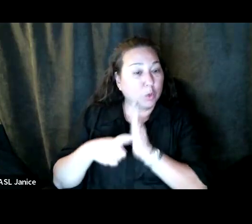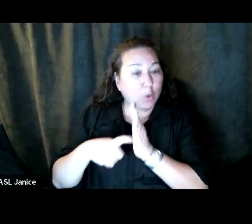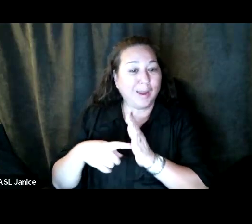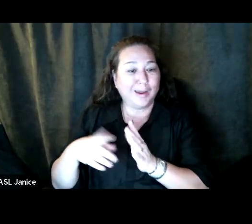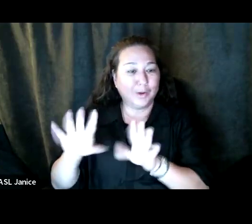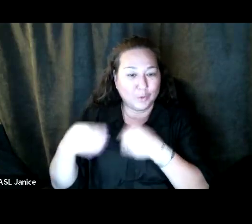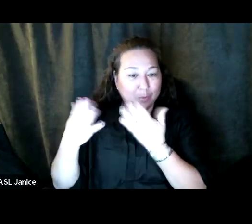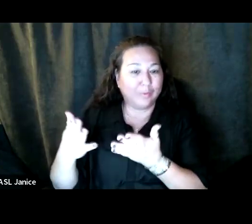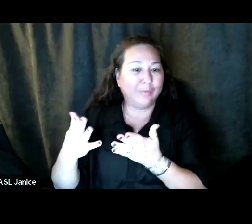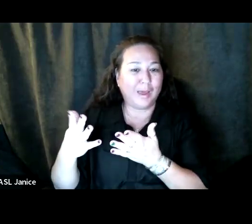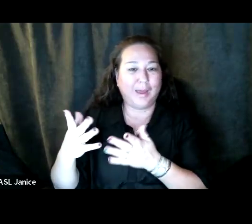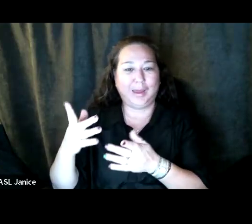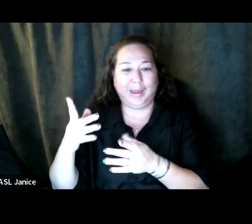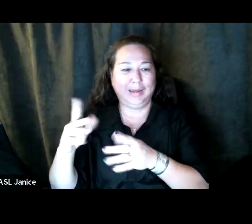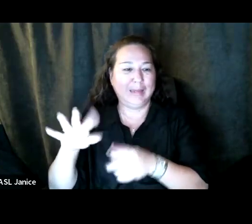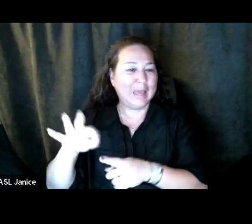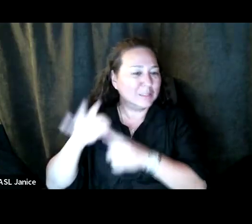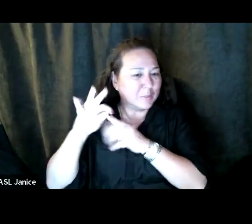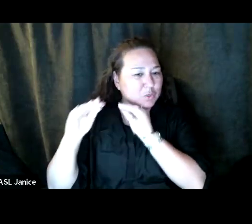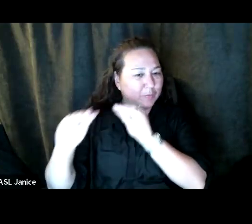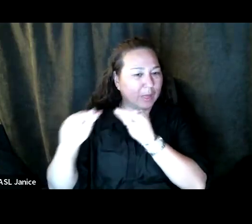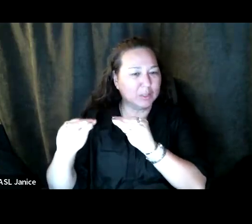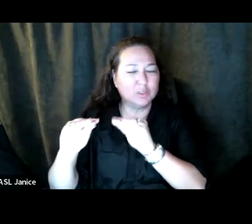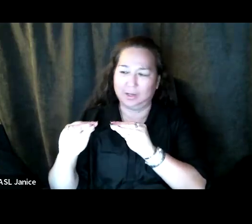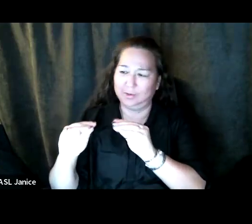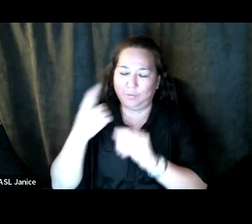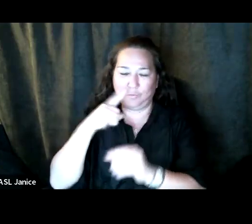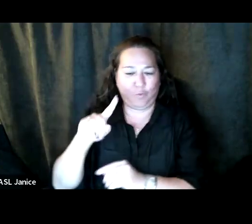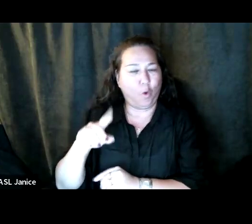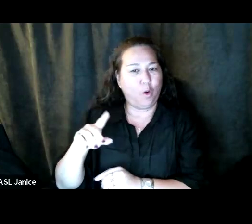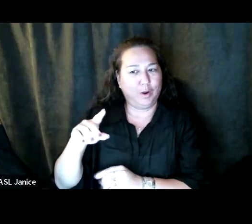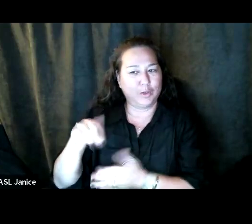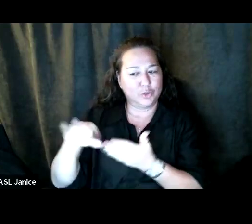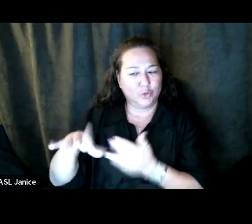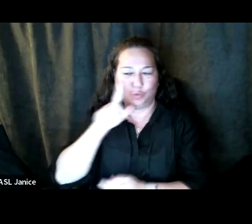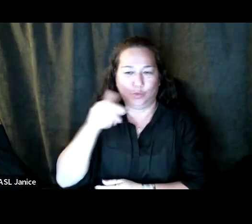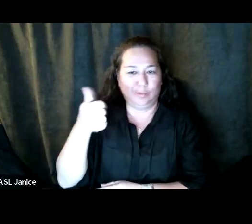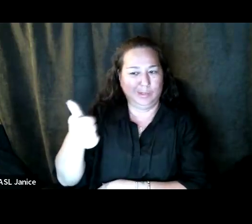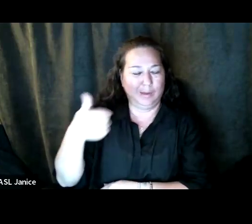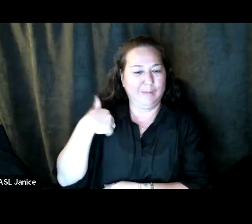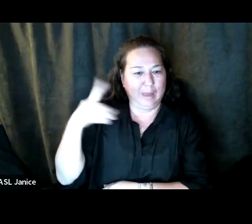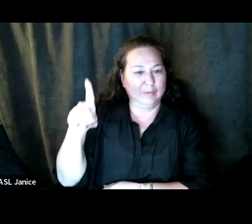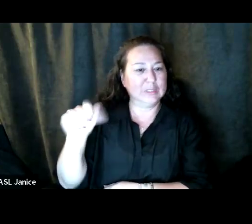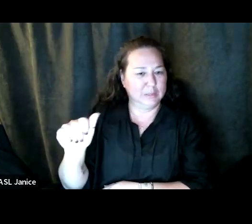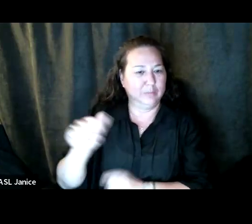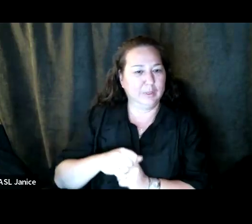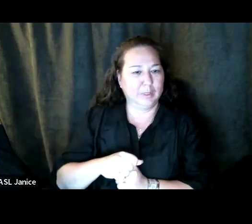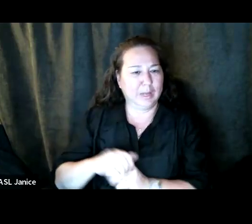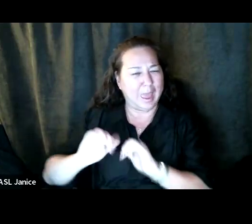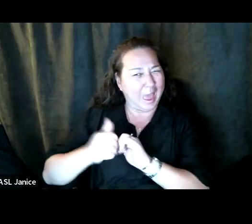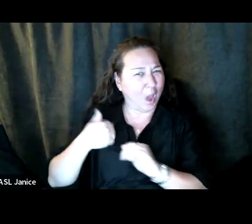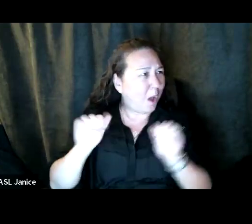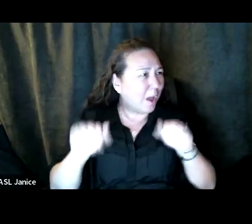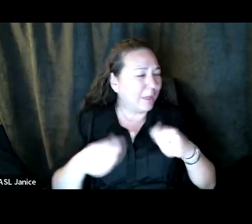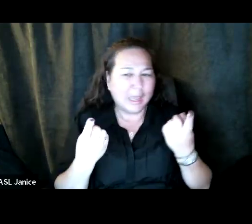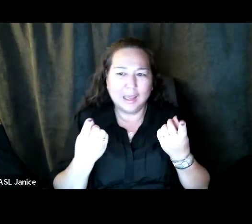specialized instruction? And if it's specialized, how can I do it at the same time as I'm teaching the whole group? How can one person teach 8th grade algebra and meet an IEP